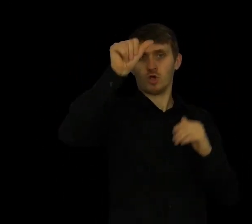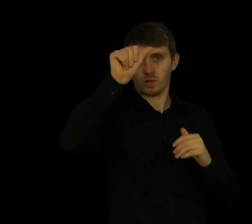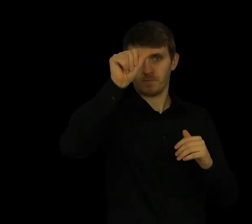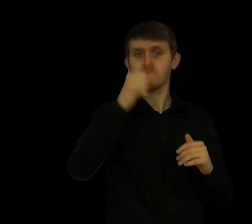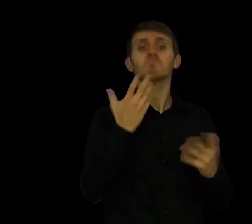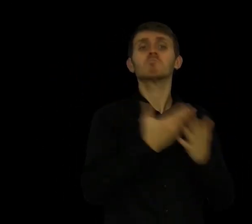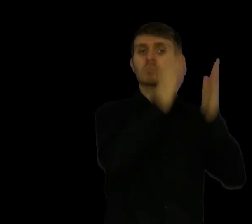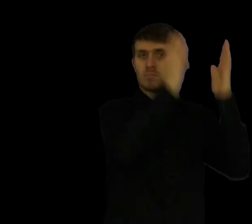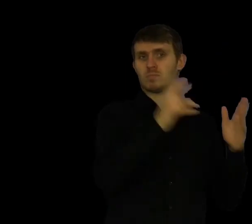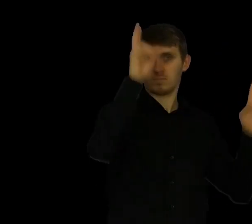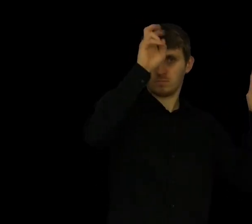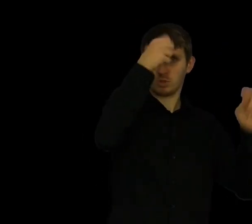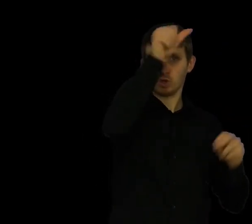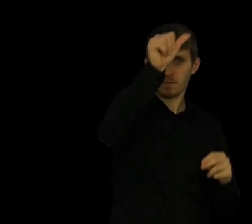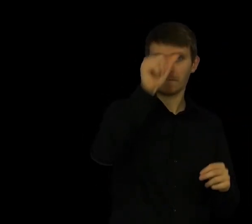is 900. This is in the hundreds place. So